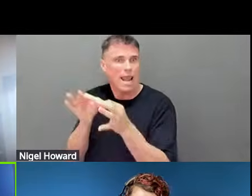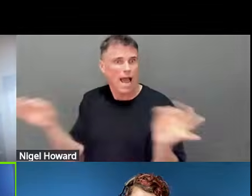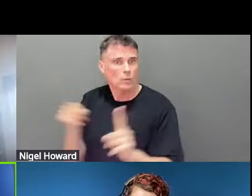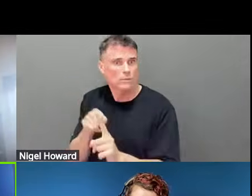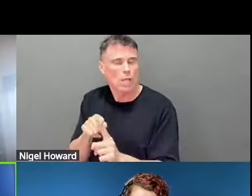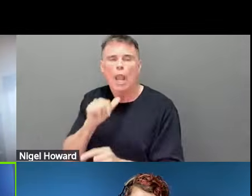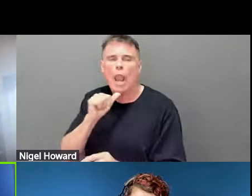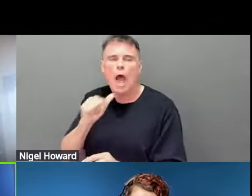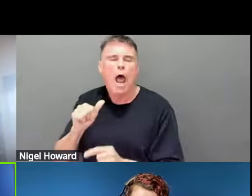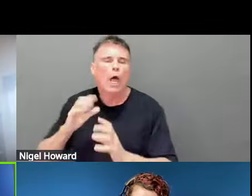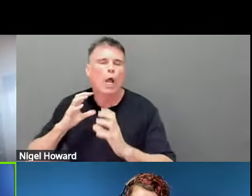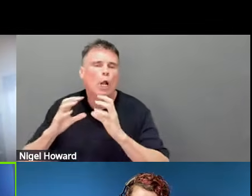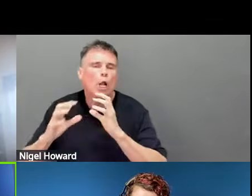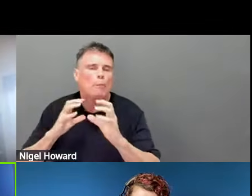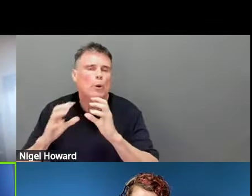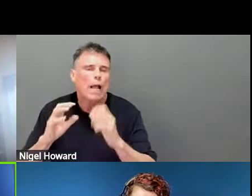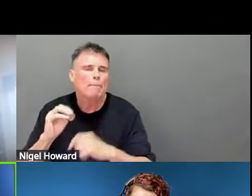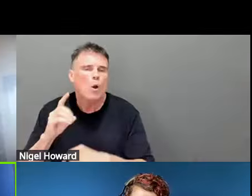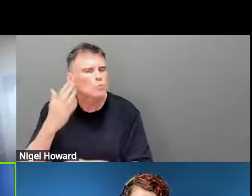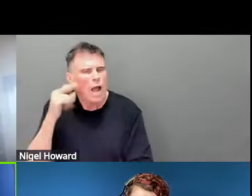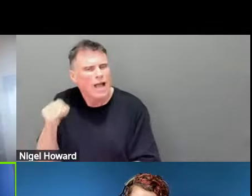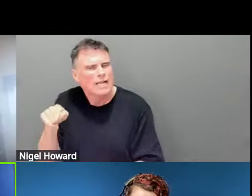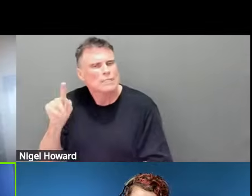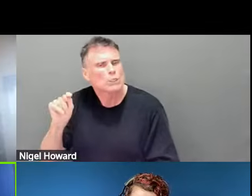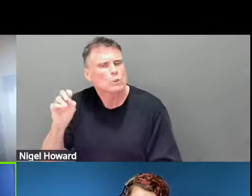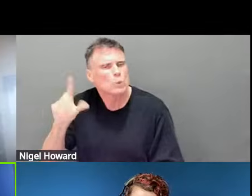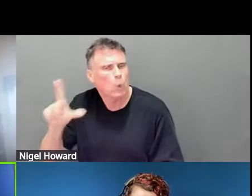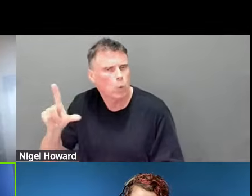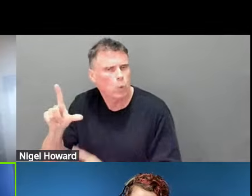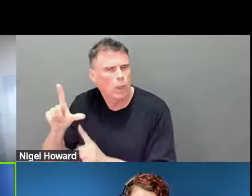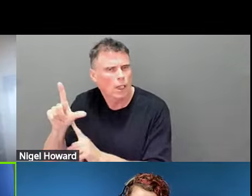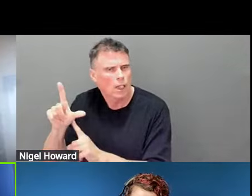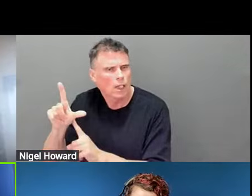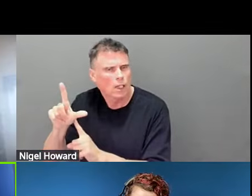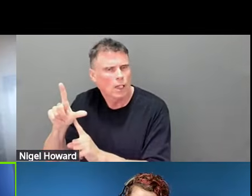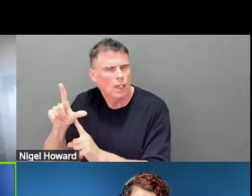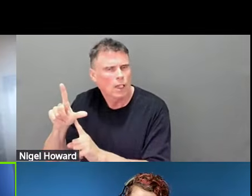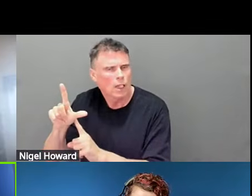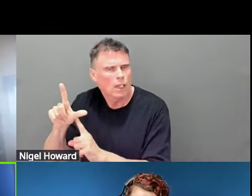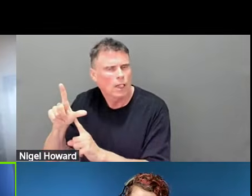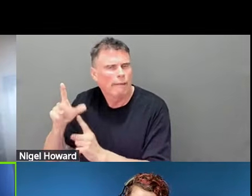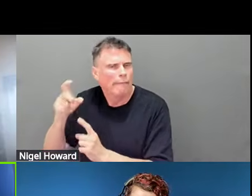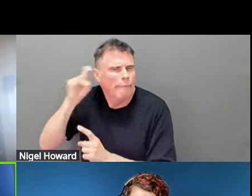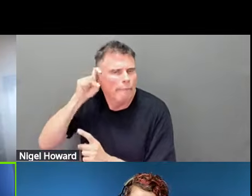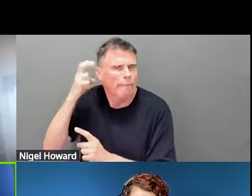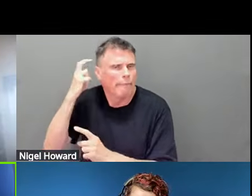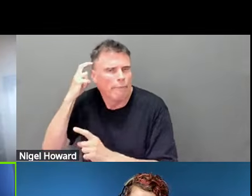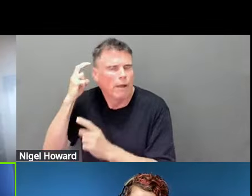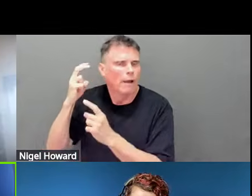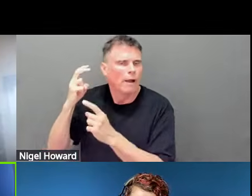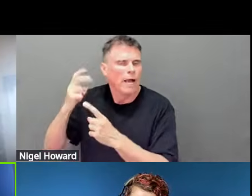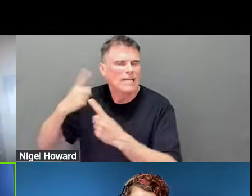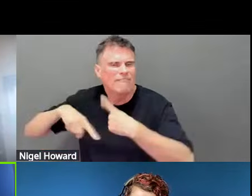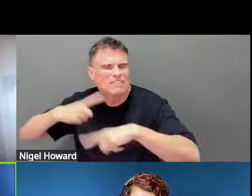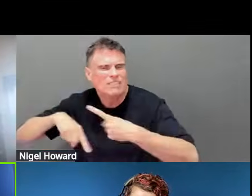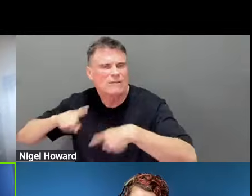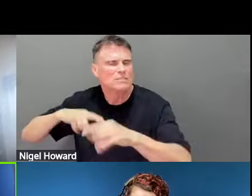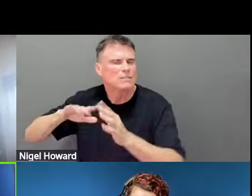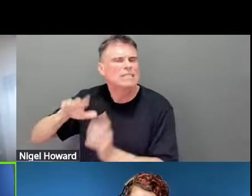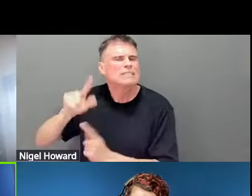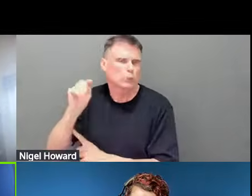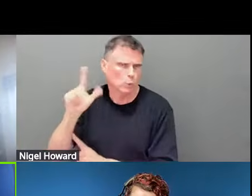they confirm that signed languages are languages. They're not communication tools, they are